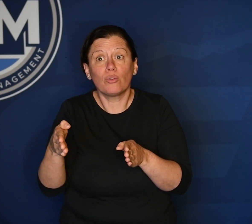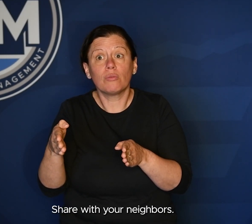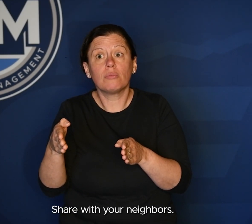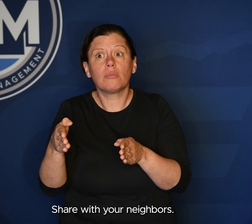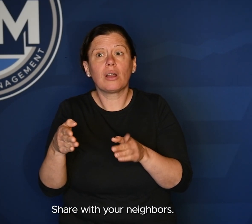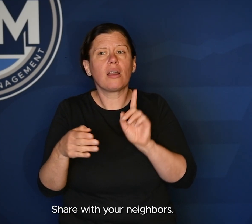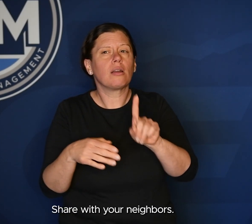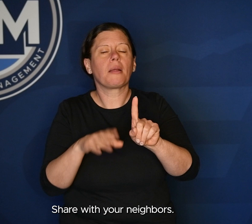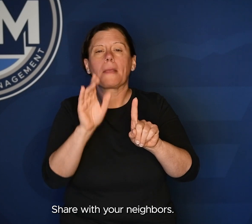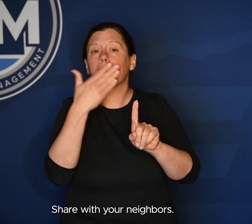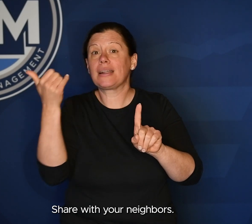Share with your neighbors.